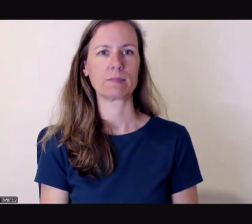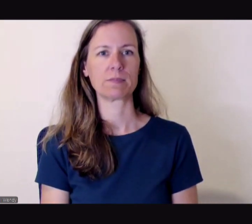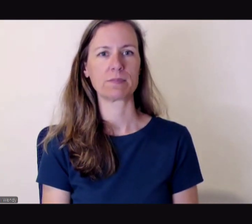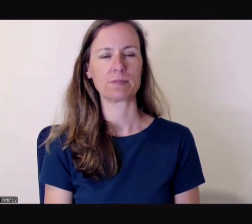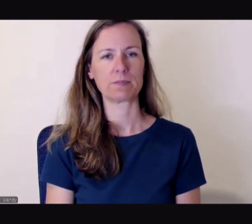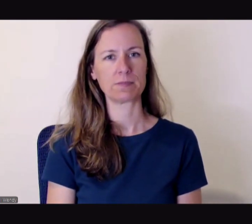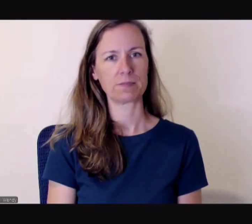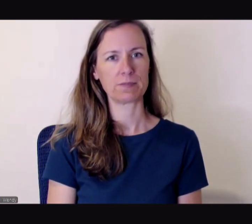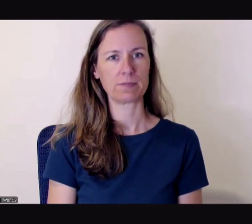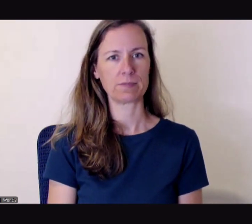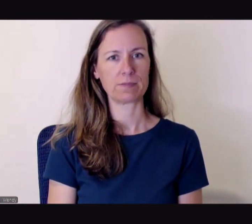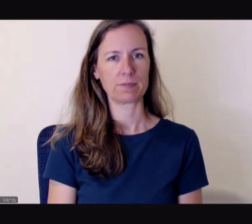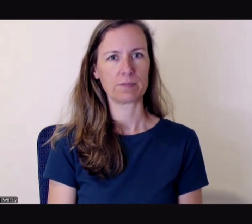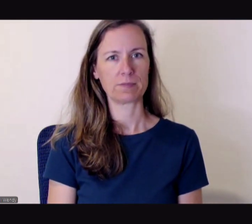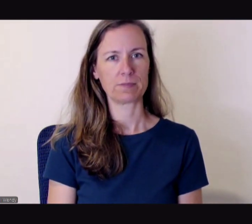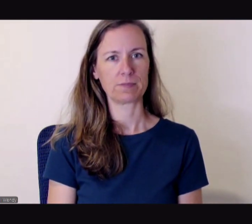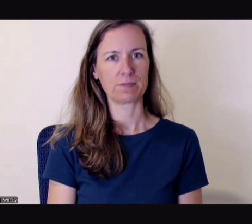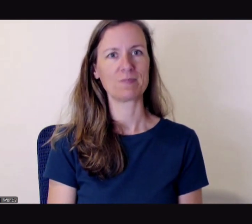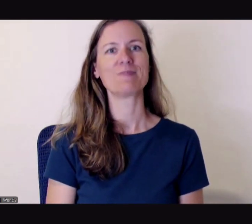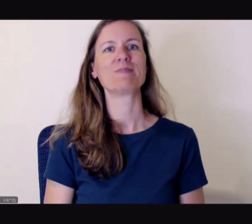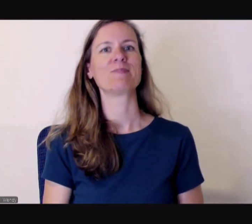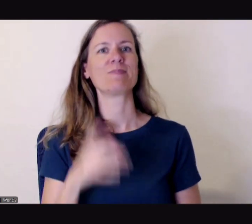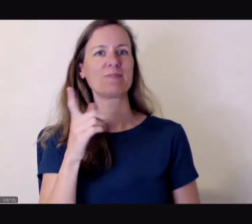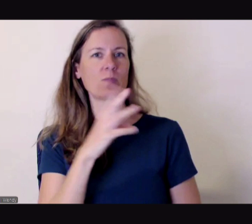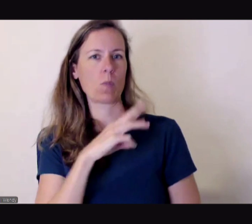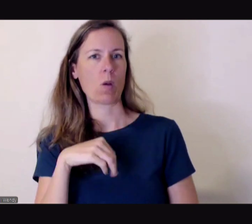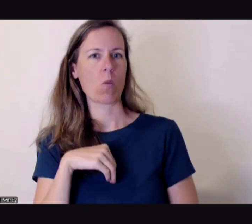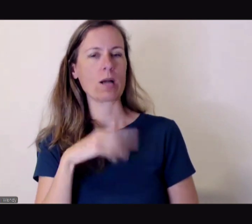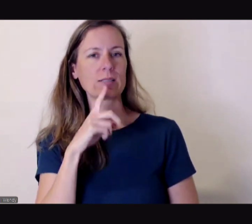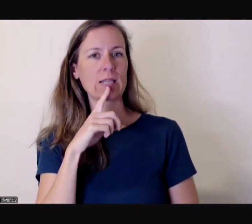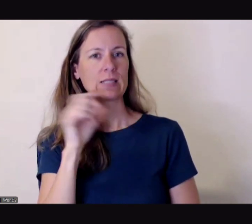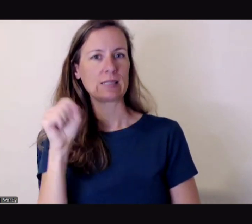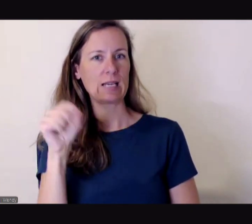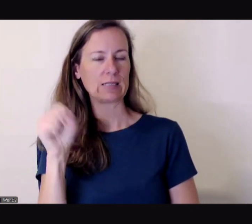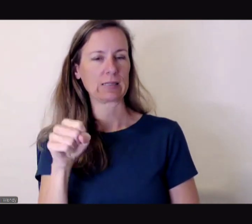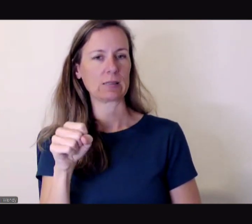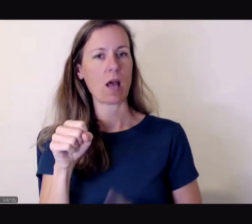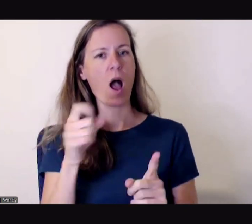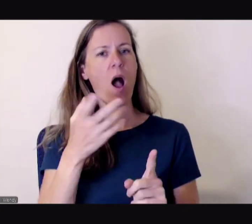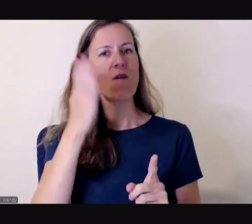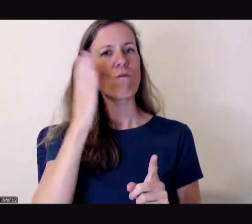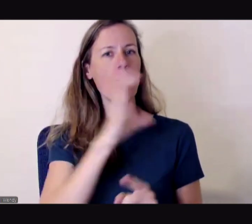Oh, yes. Former council member Dalaker has a question.